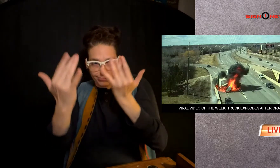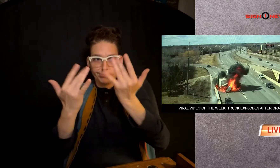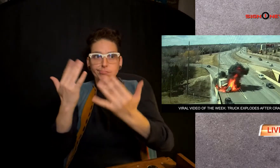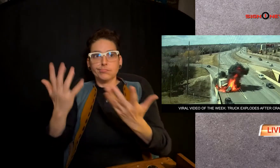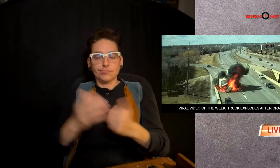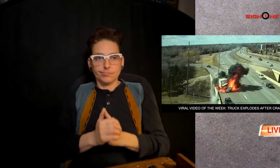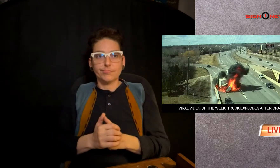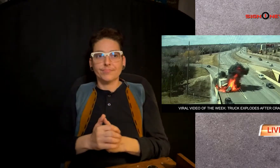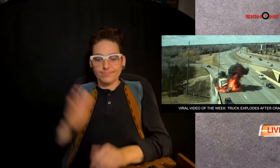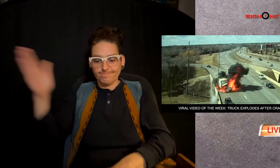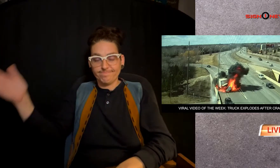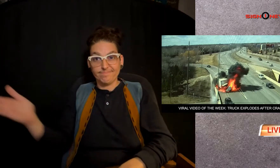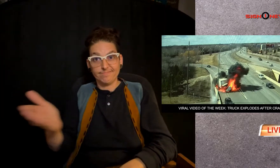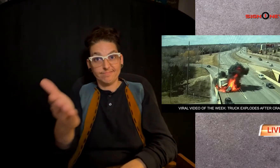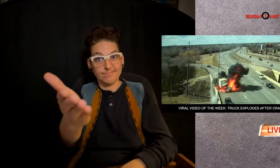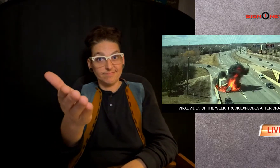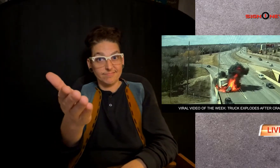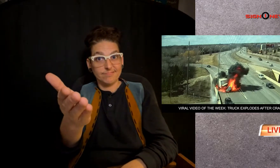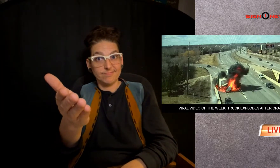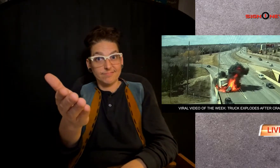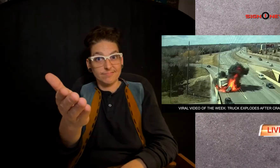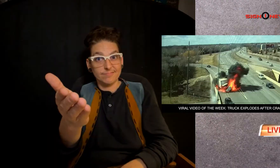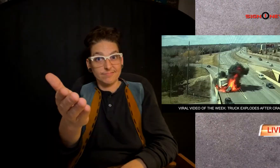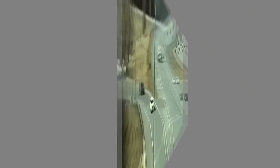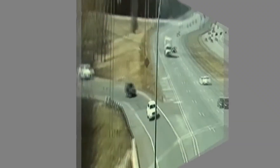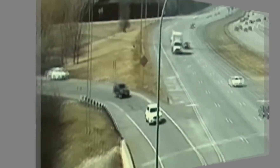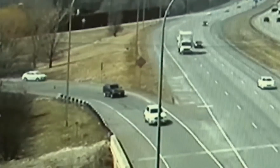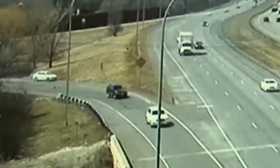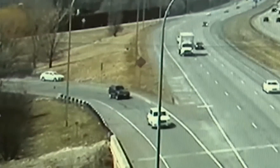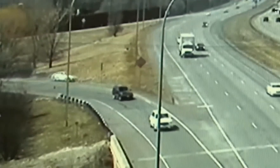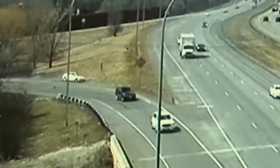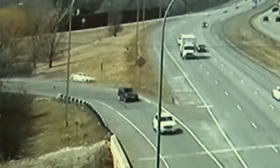flames. Take a look.